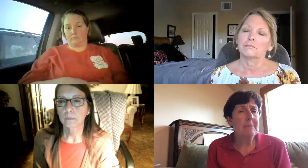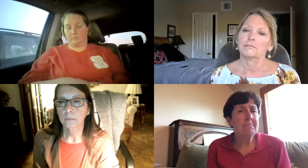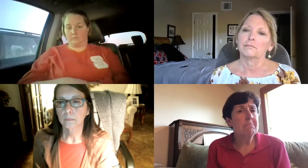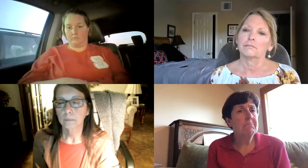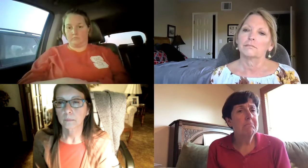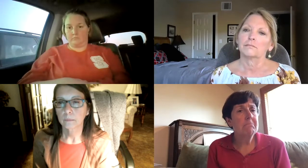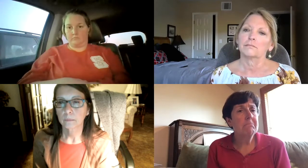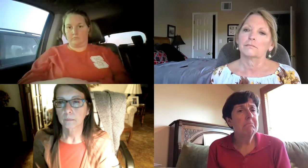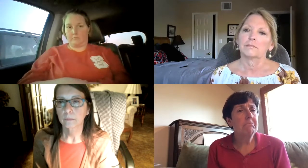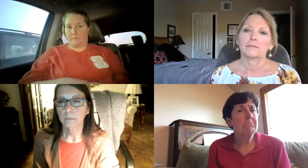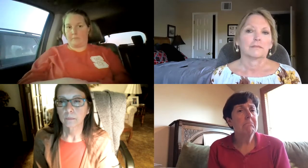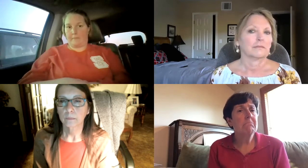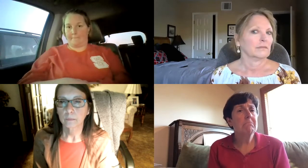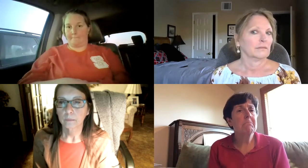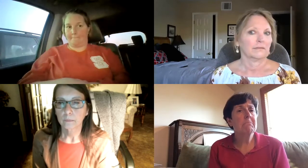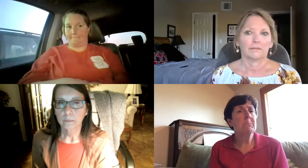bag.